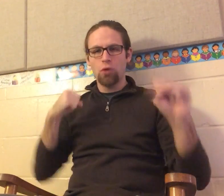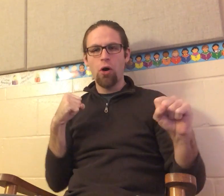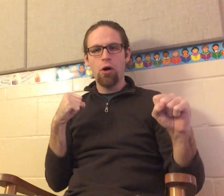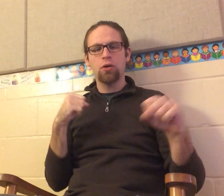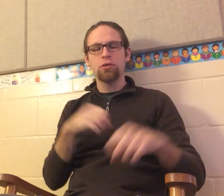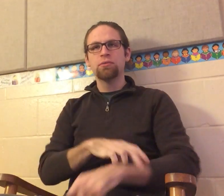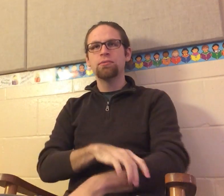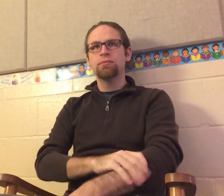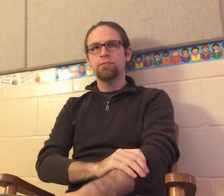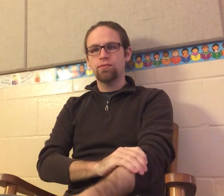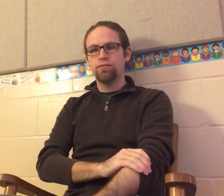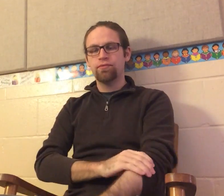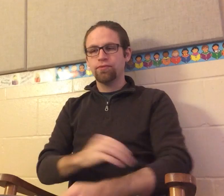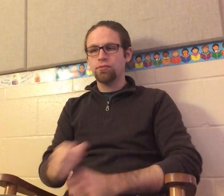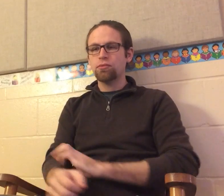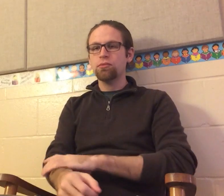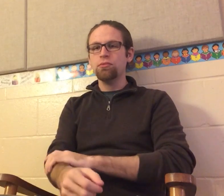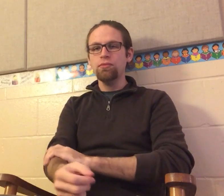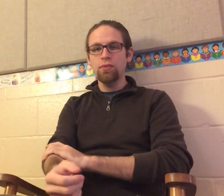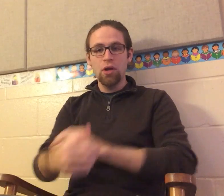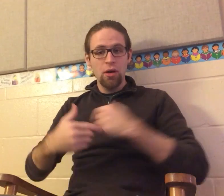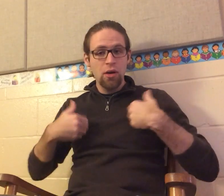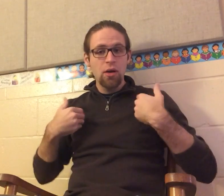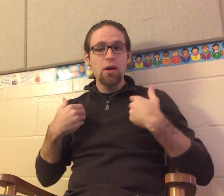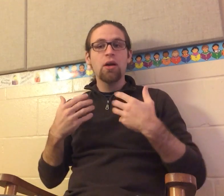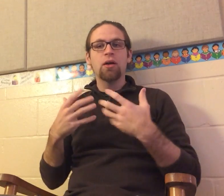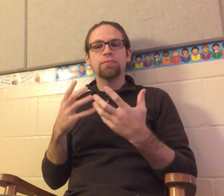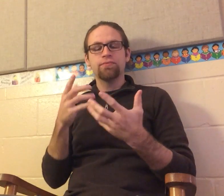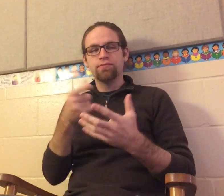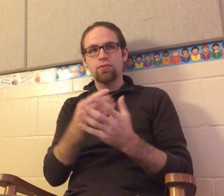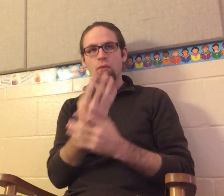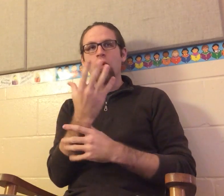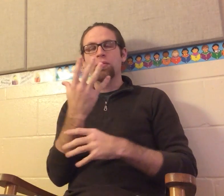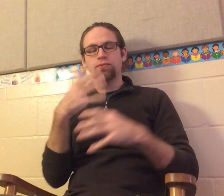Young animals are born and grow strong during this fruitful time as well.